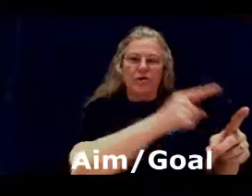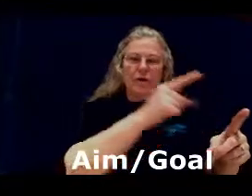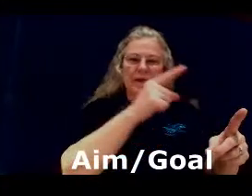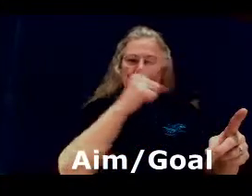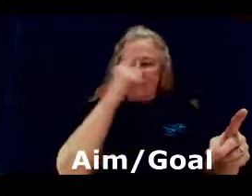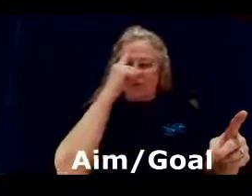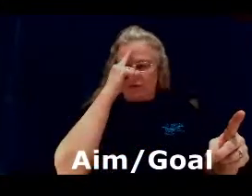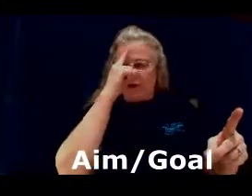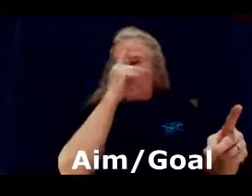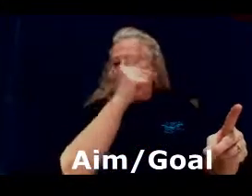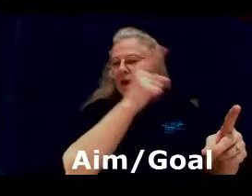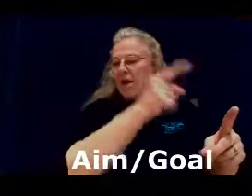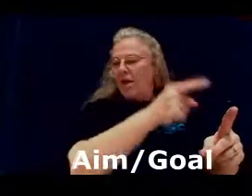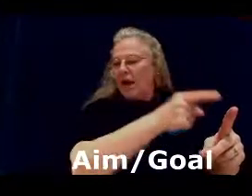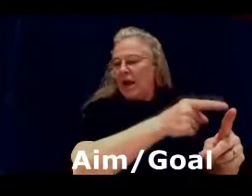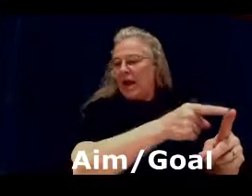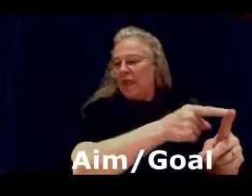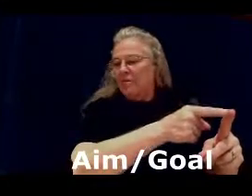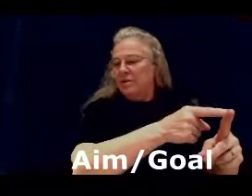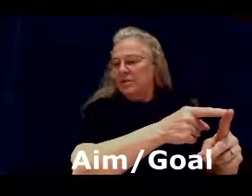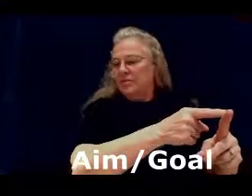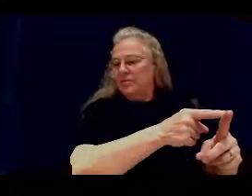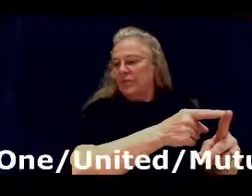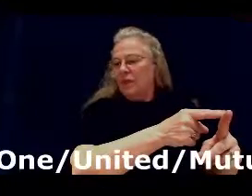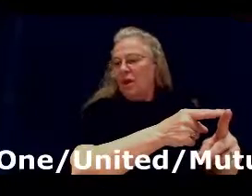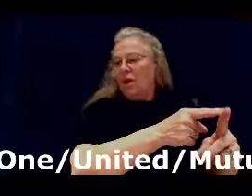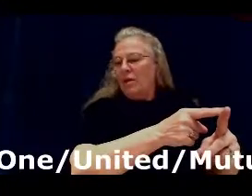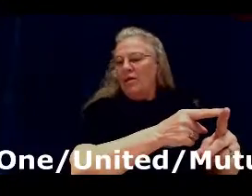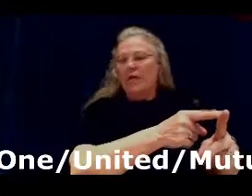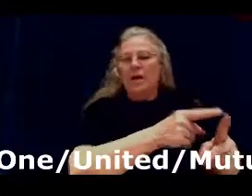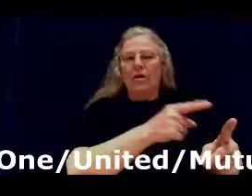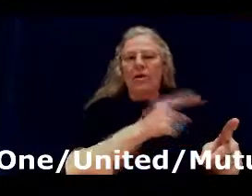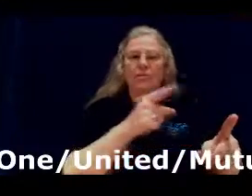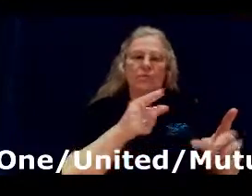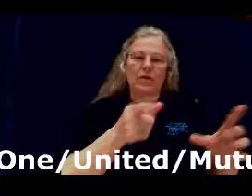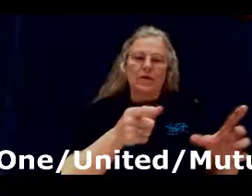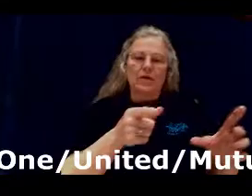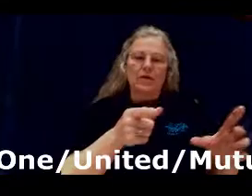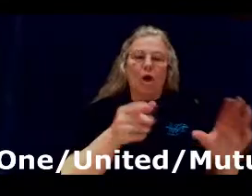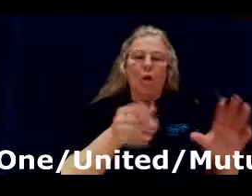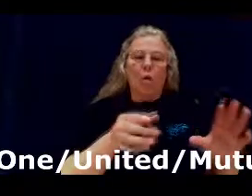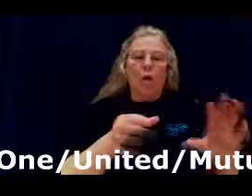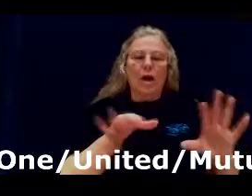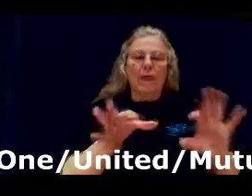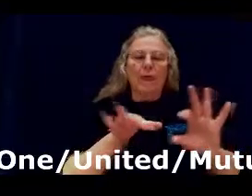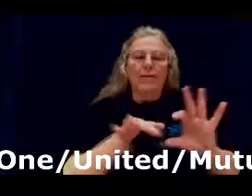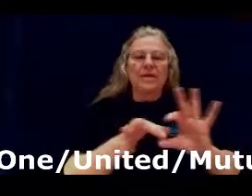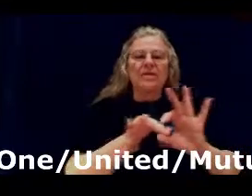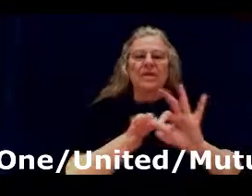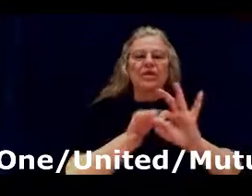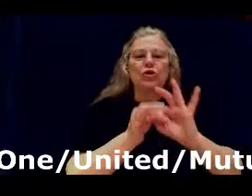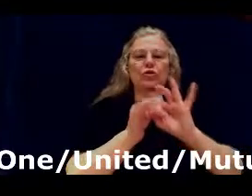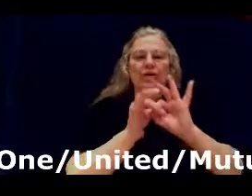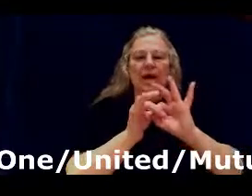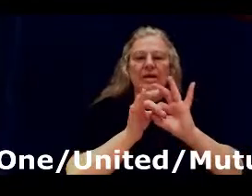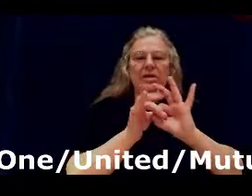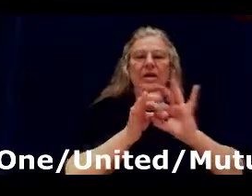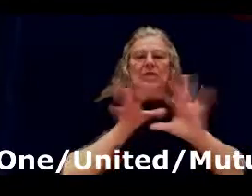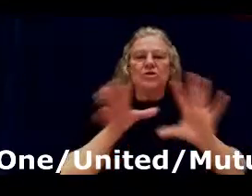trying to get to. Our aims. Now, when it says are one, it means that it's united. So